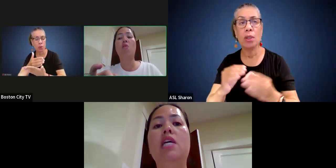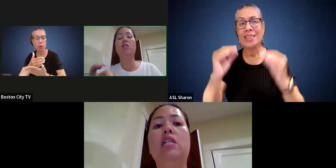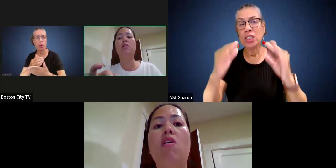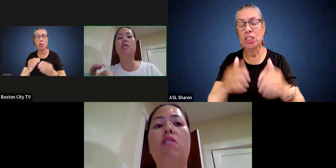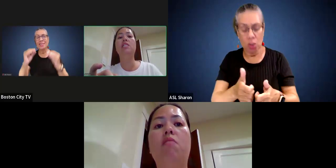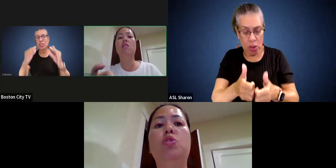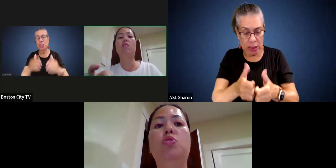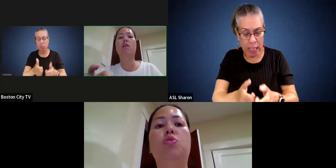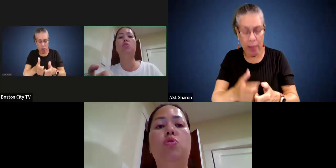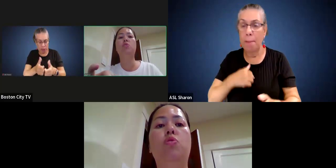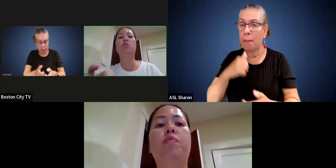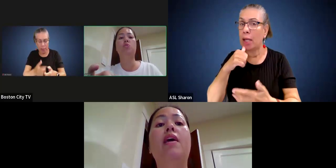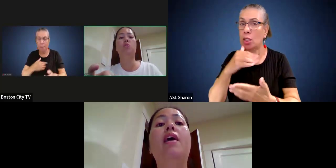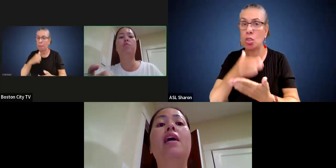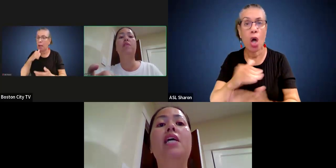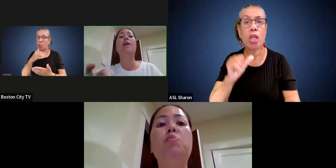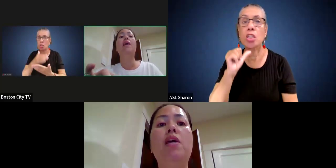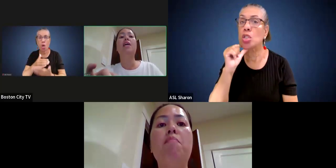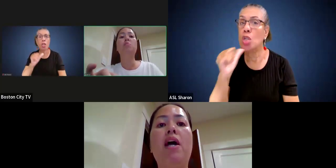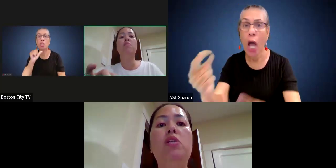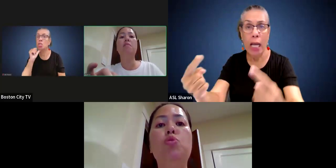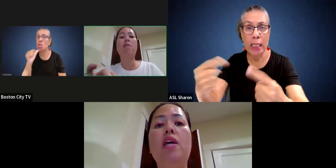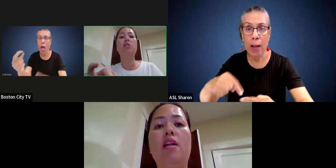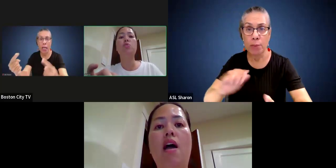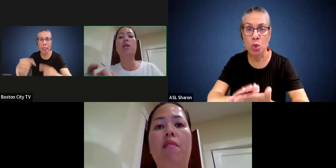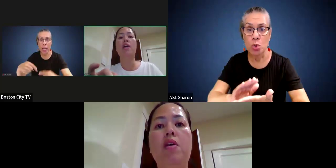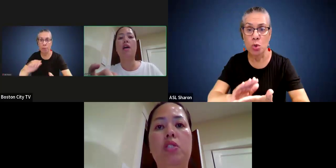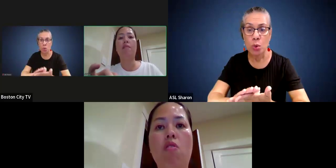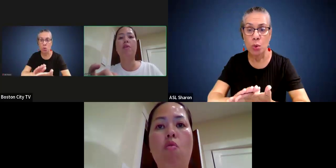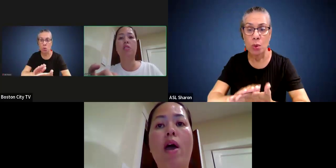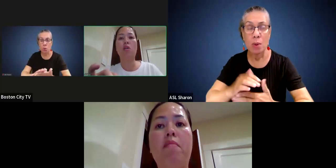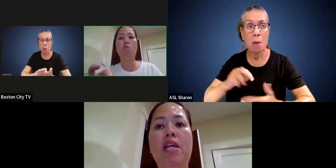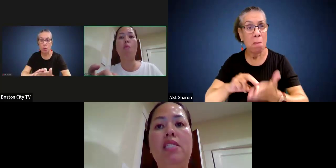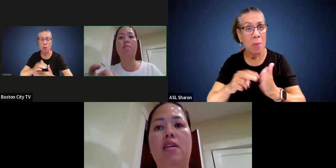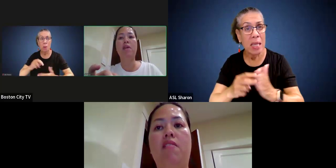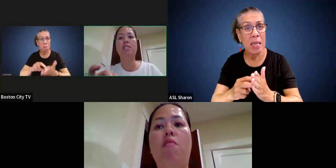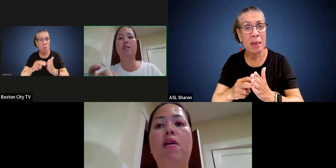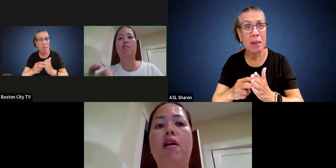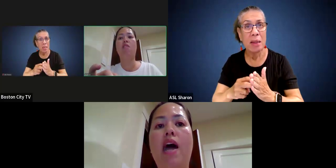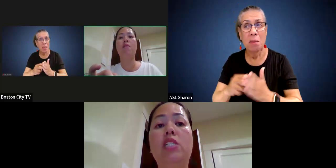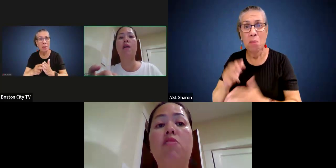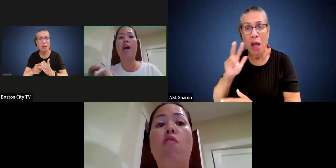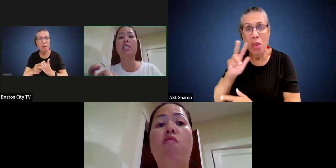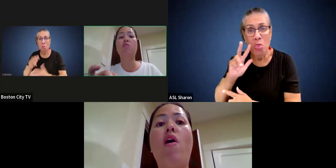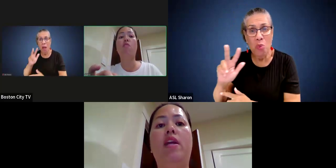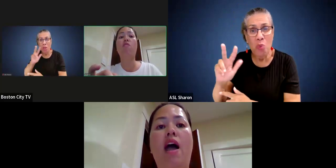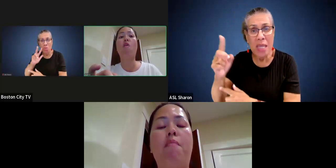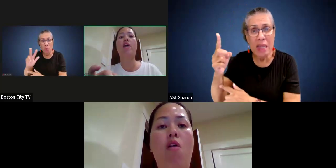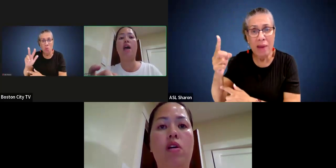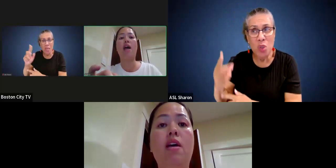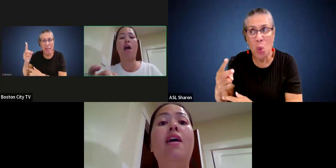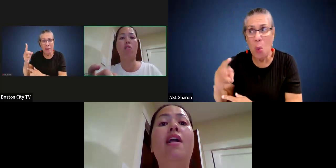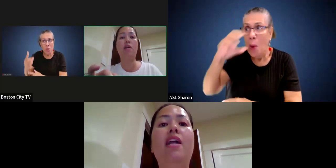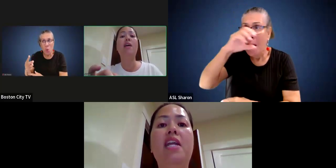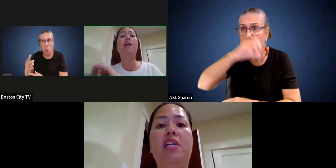daughter did not come to school. It means my 3.5-year-old went missing from her class for 4.5